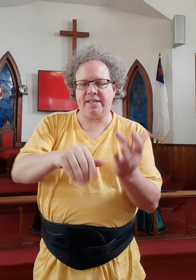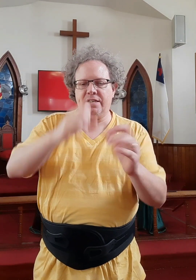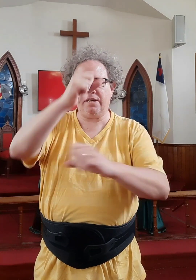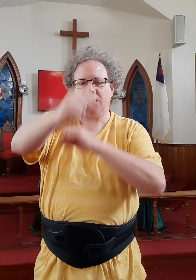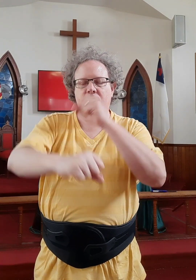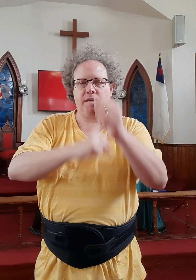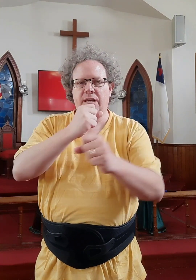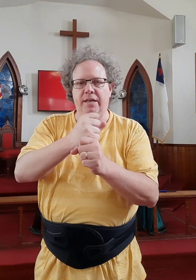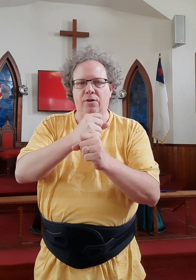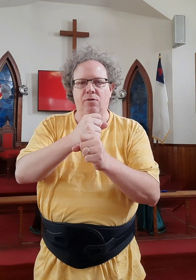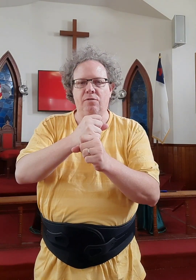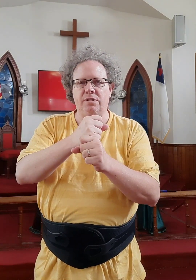10,000 years,